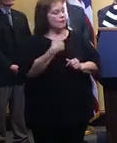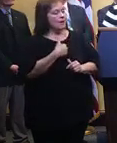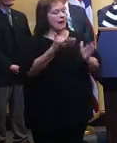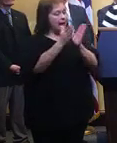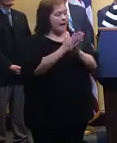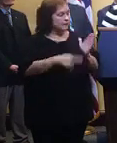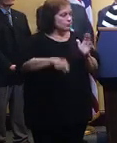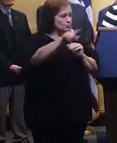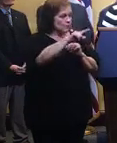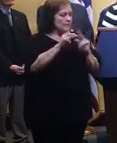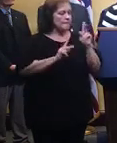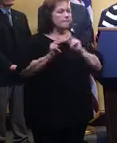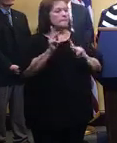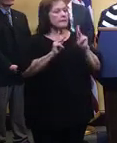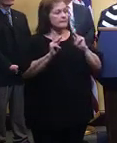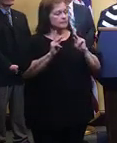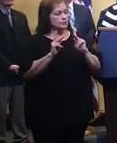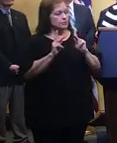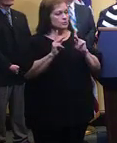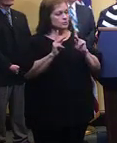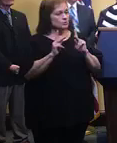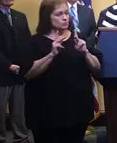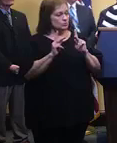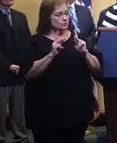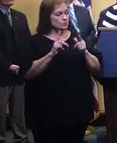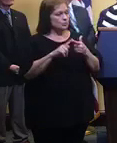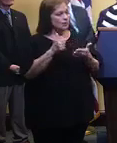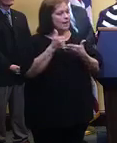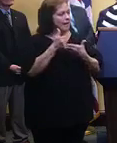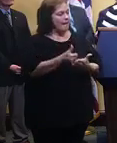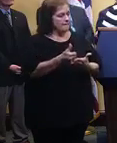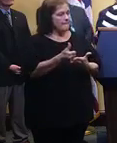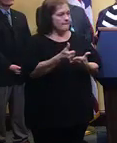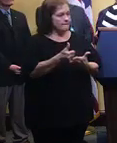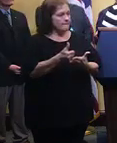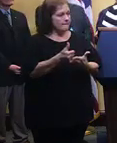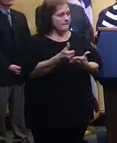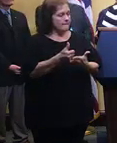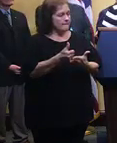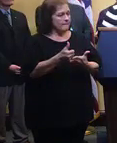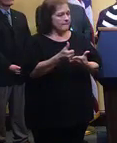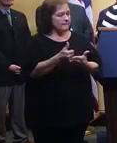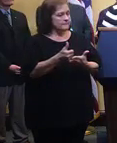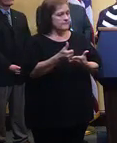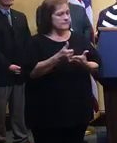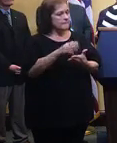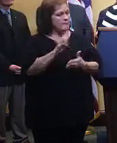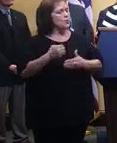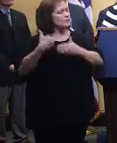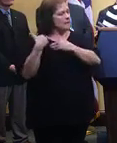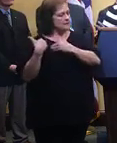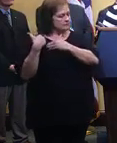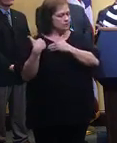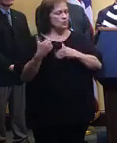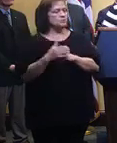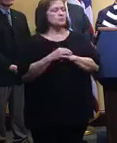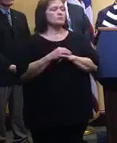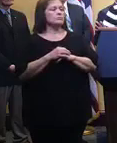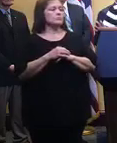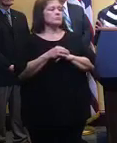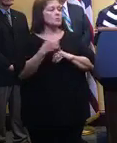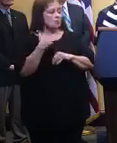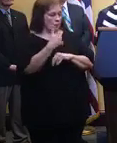up as it relates to its role and responsibility. We will soon, in terms of enforcement,